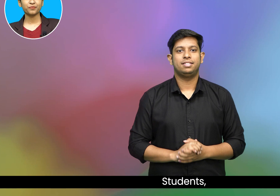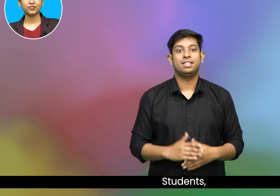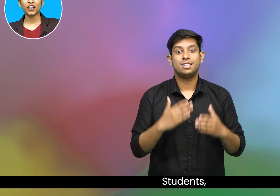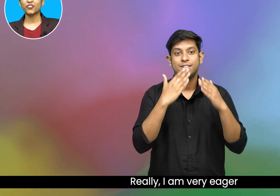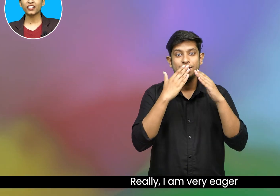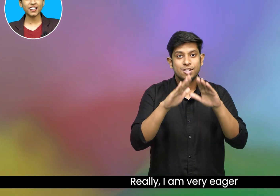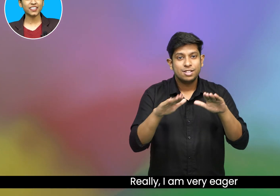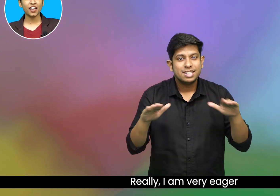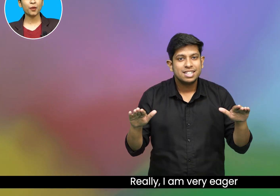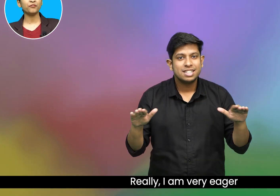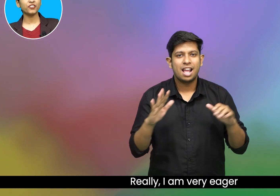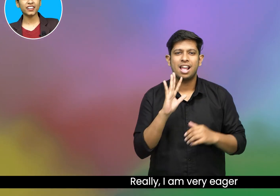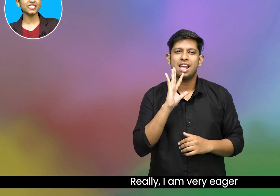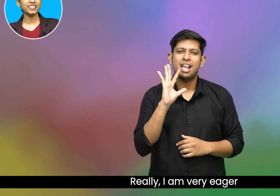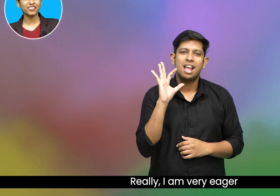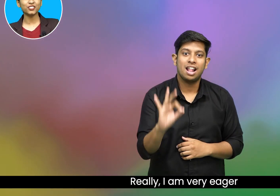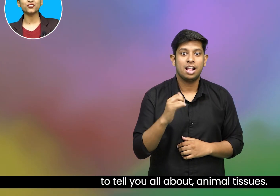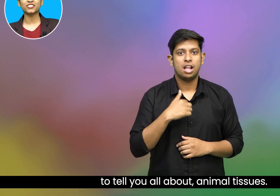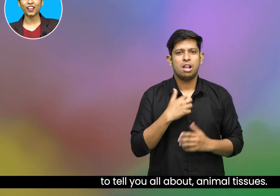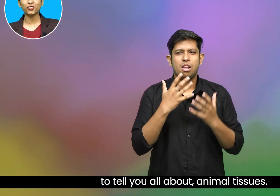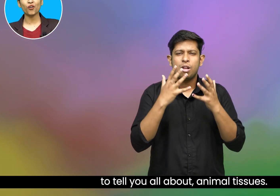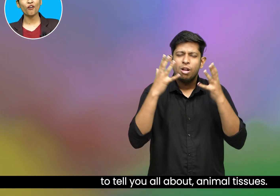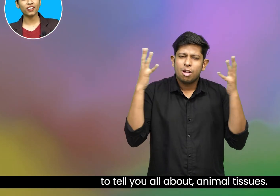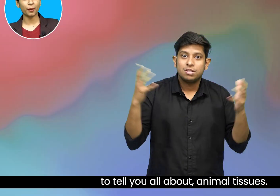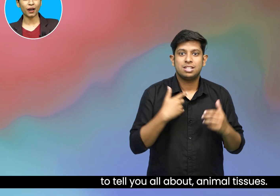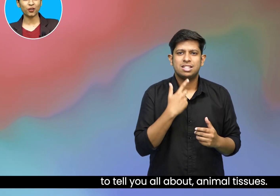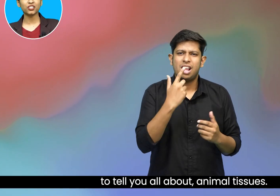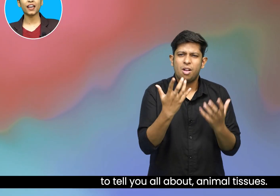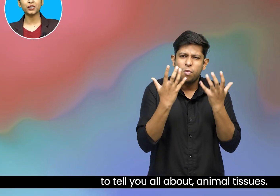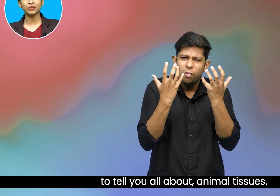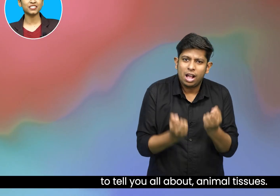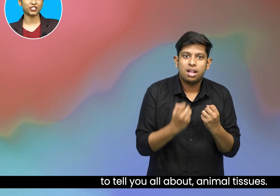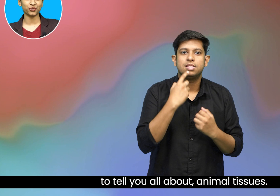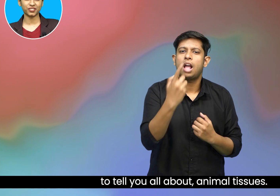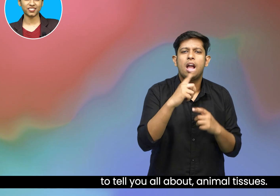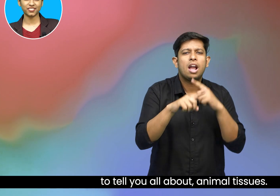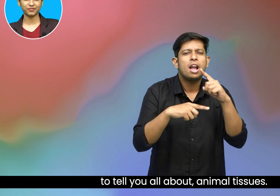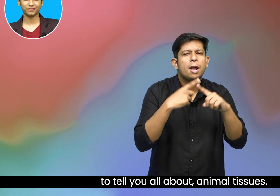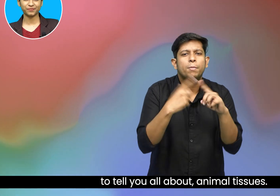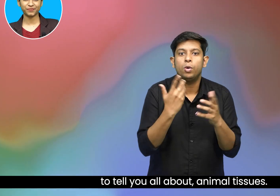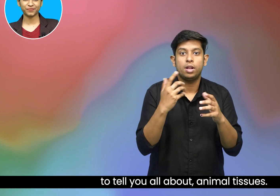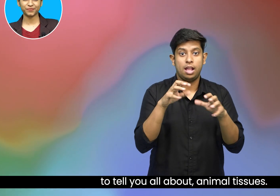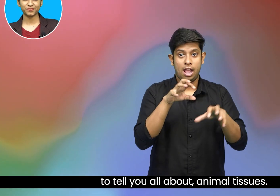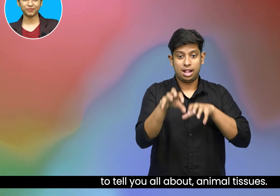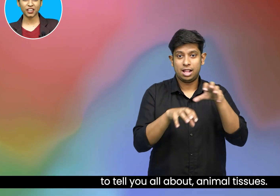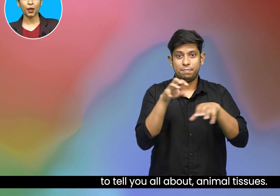Students, really I'm very eager to tell you all about animal tissues